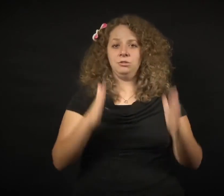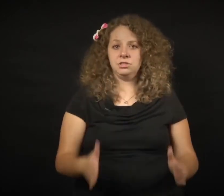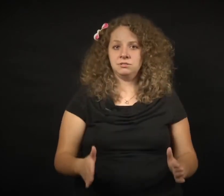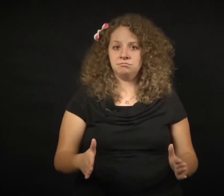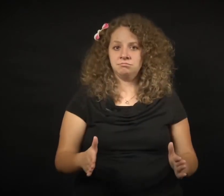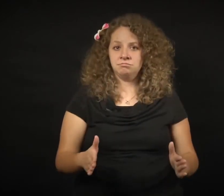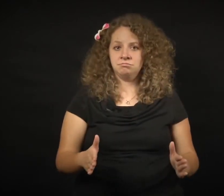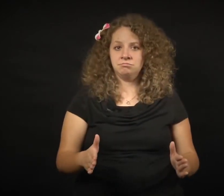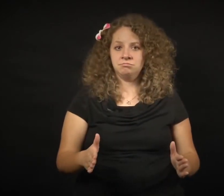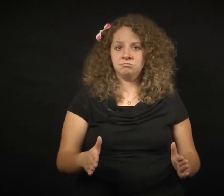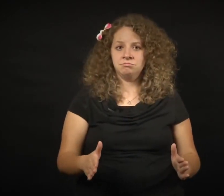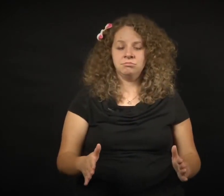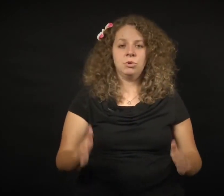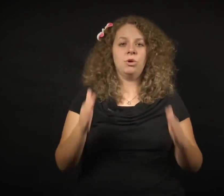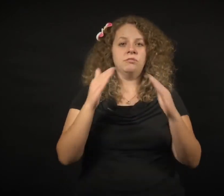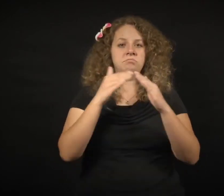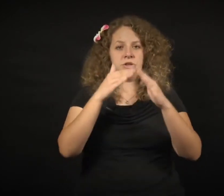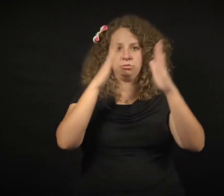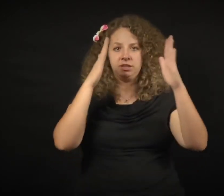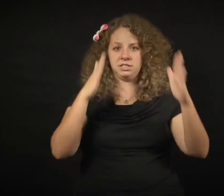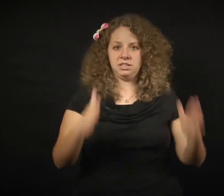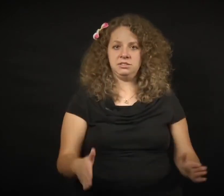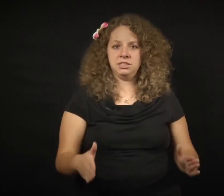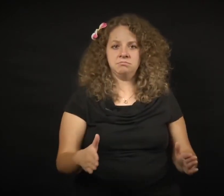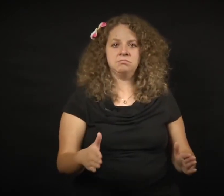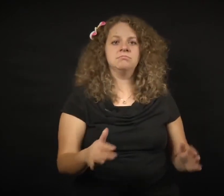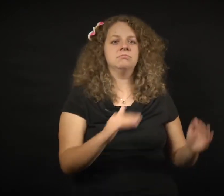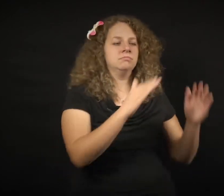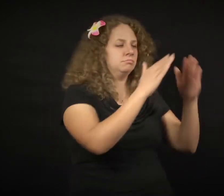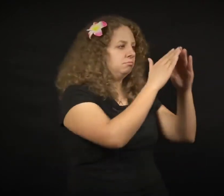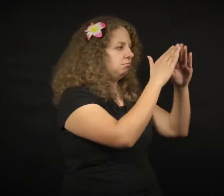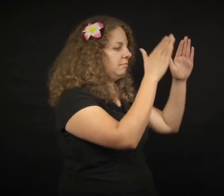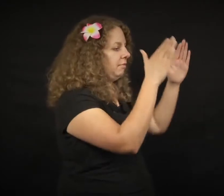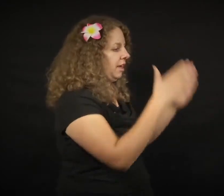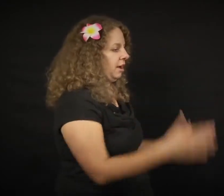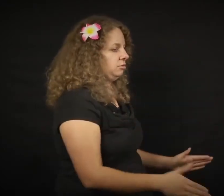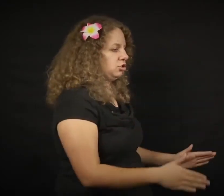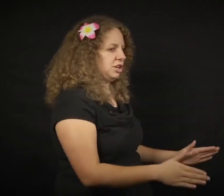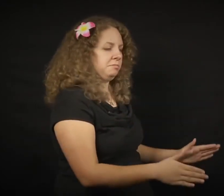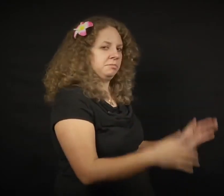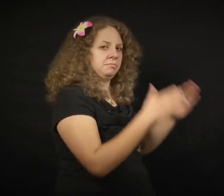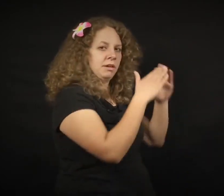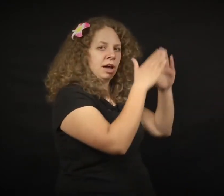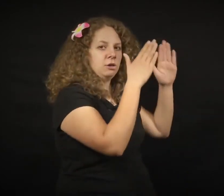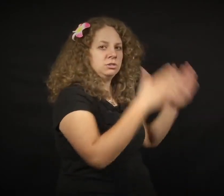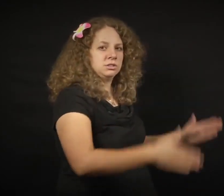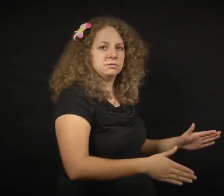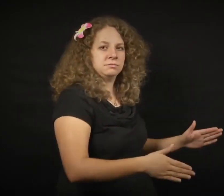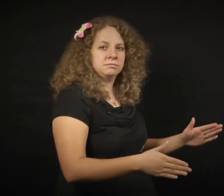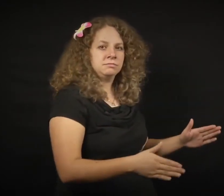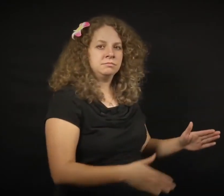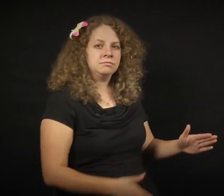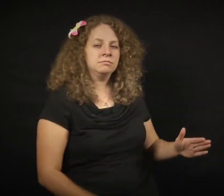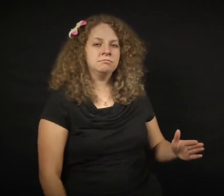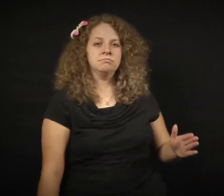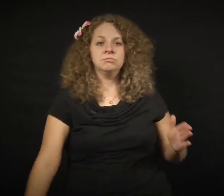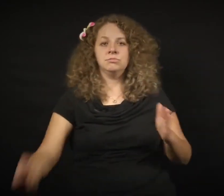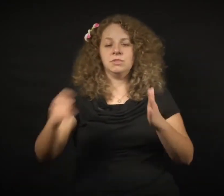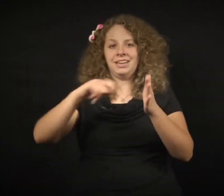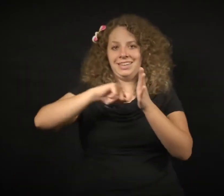House, or your residence. A house shape. House. A